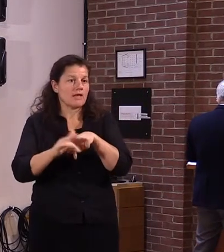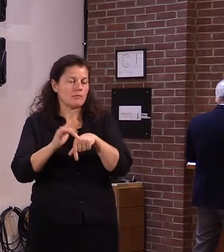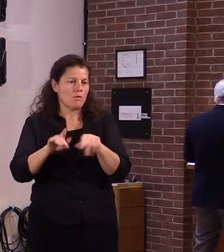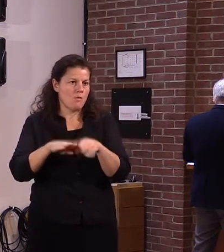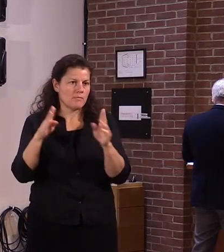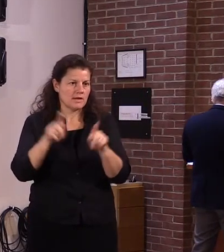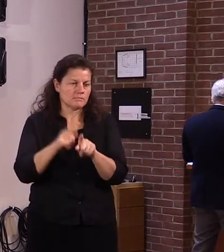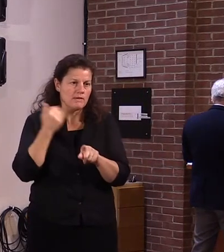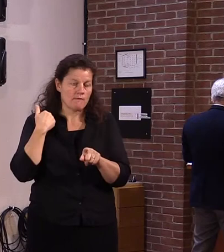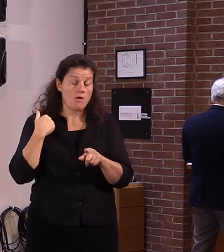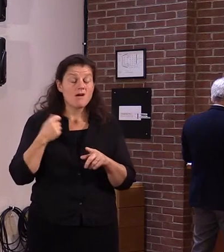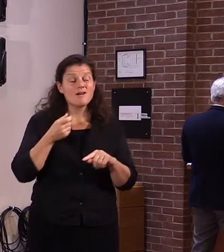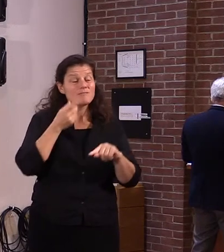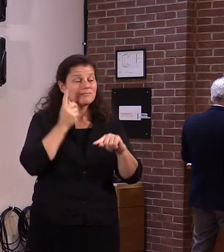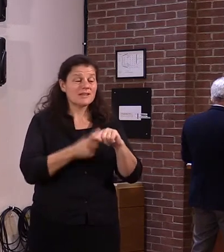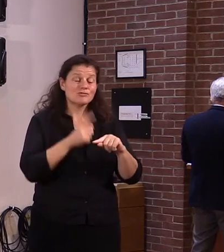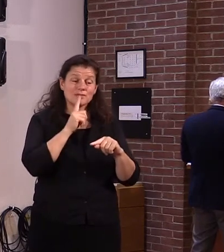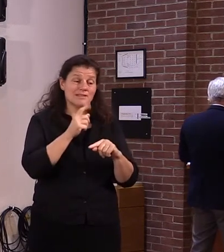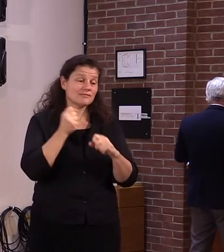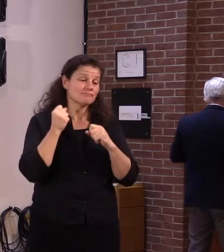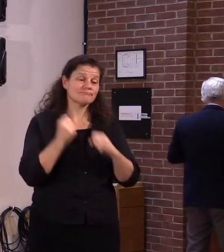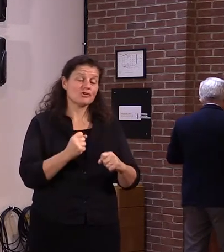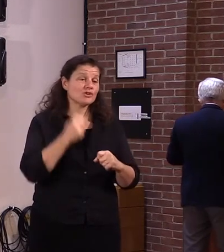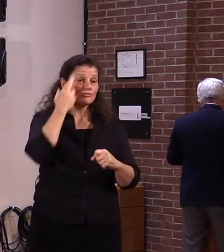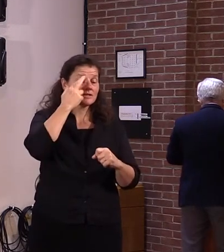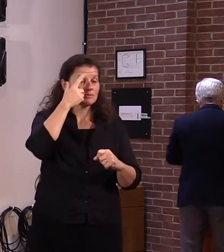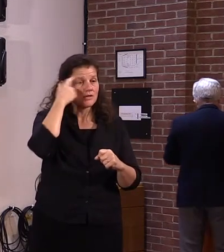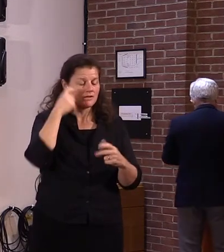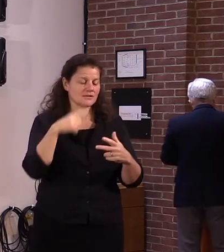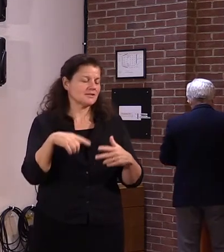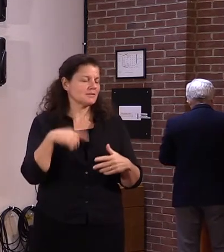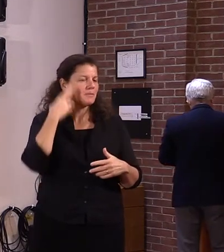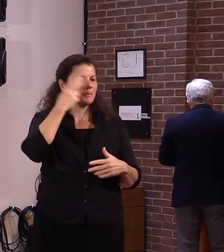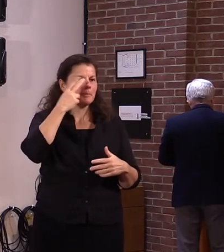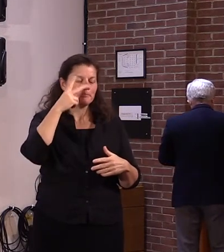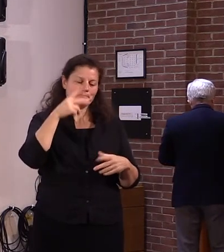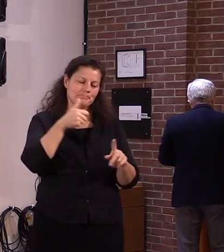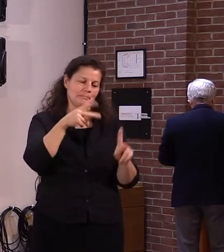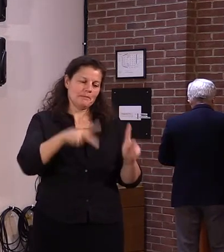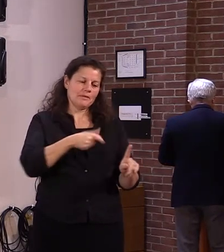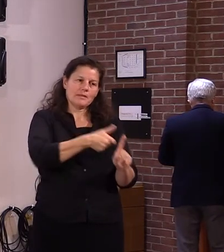people are being very careful and not traveling as much.